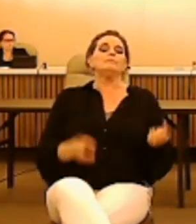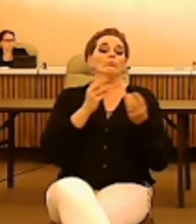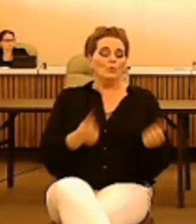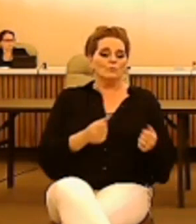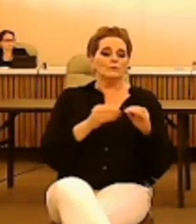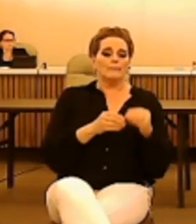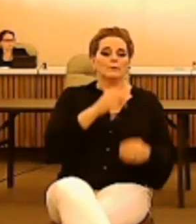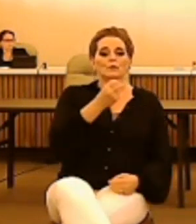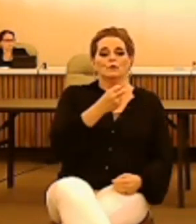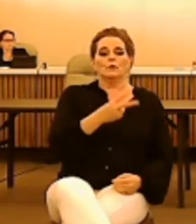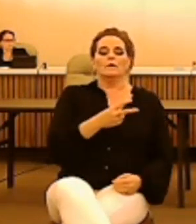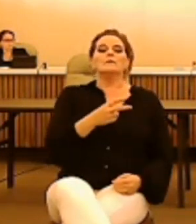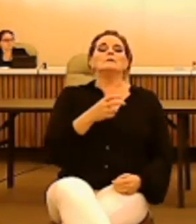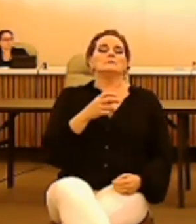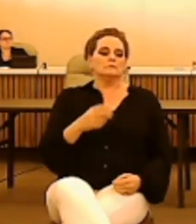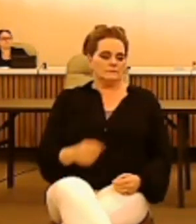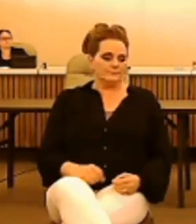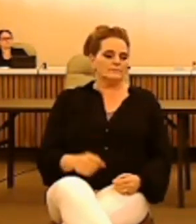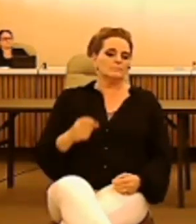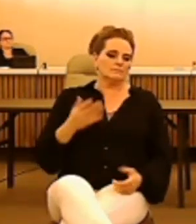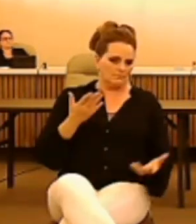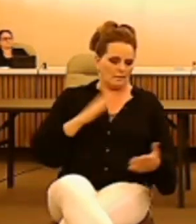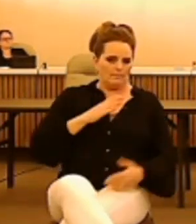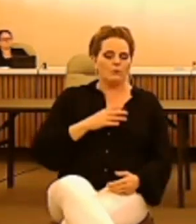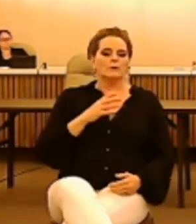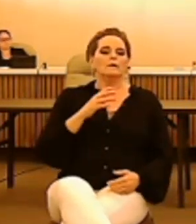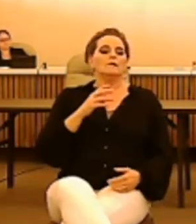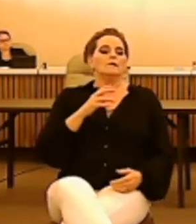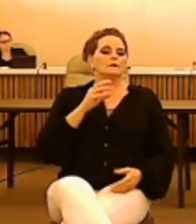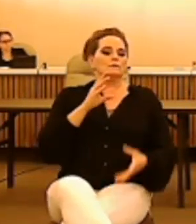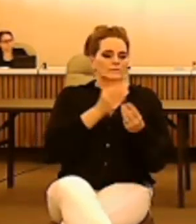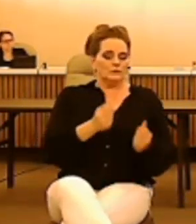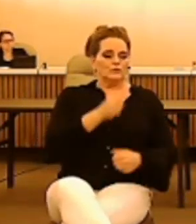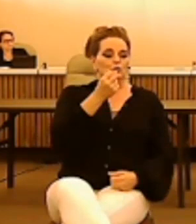Resolution number 12, fellow board members and Supervisor Schultz, resolution number